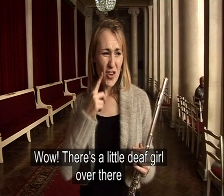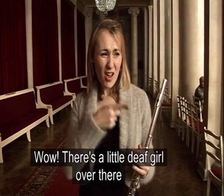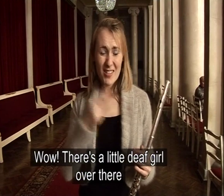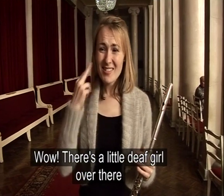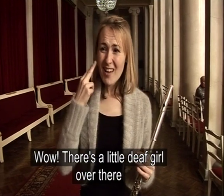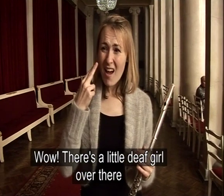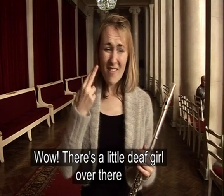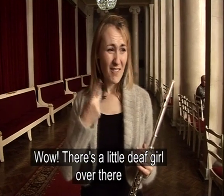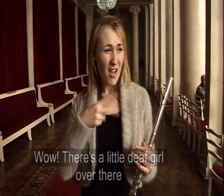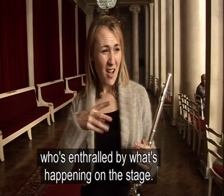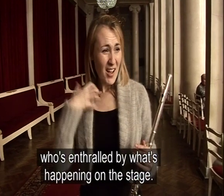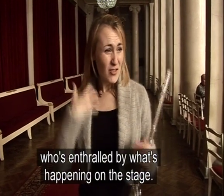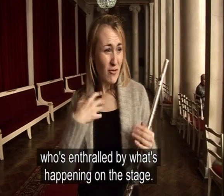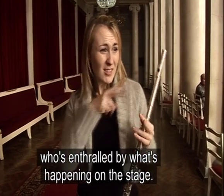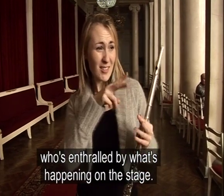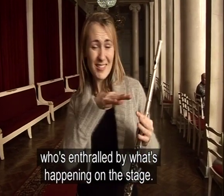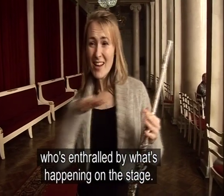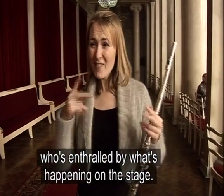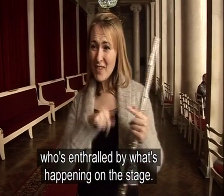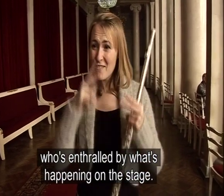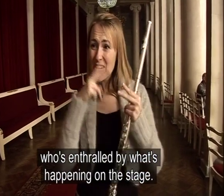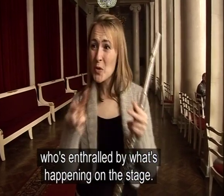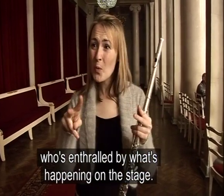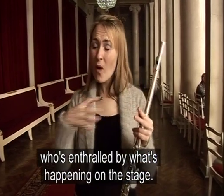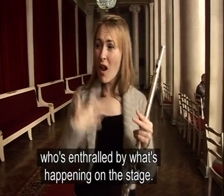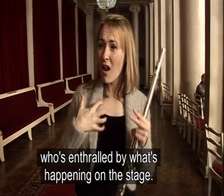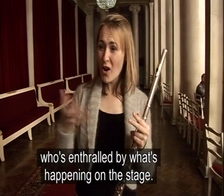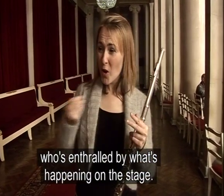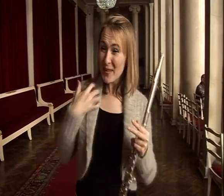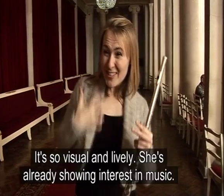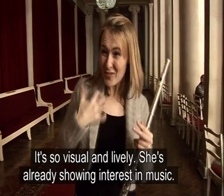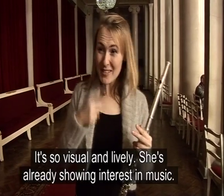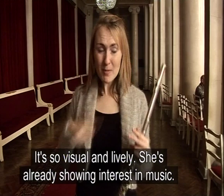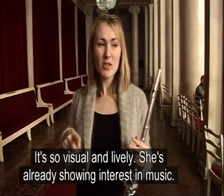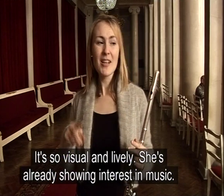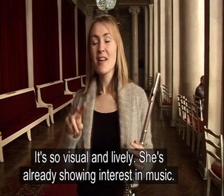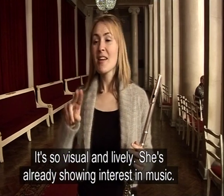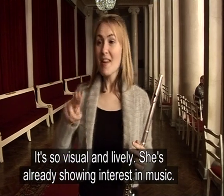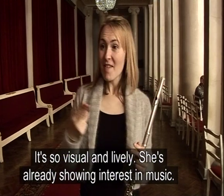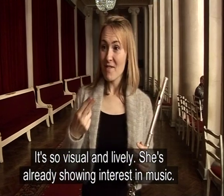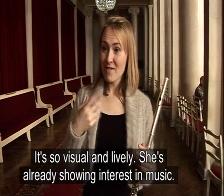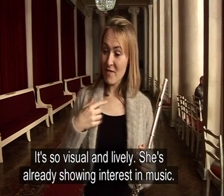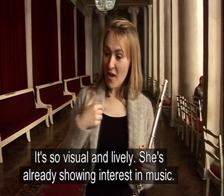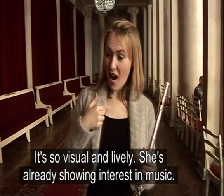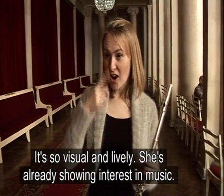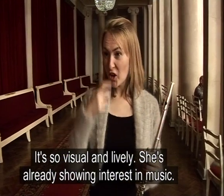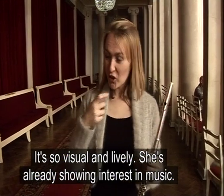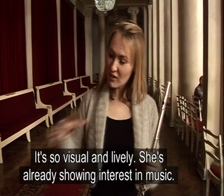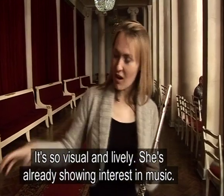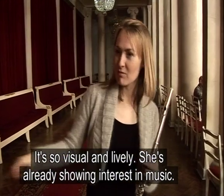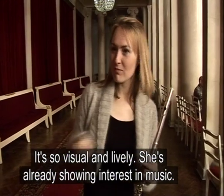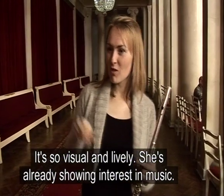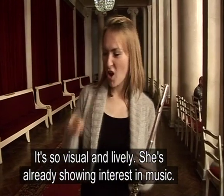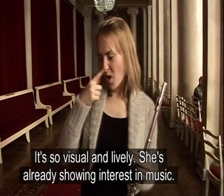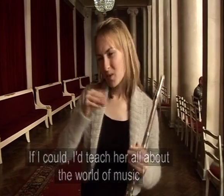Well, there's a little deaf girl over there who's enthralled by what's happening on the stage. It's so visual and lively. She's